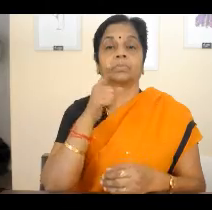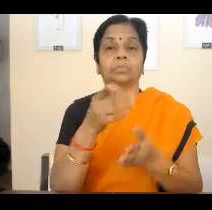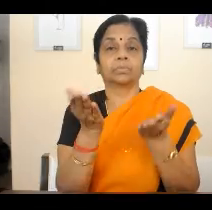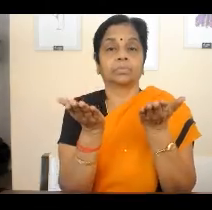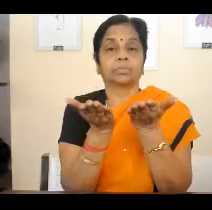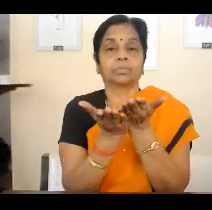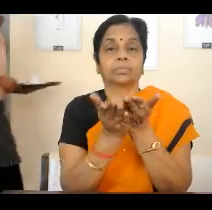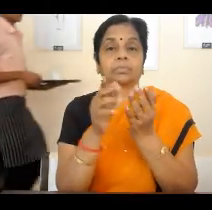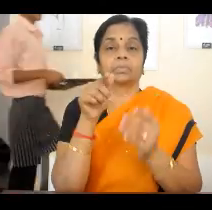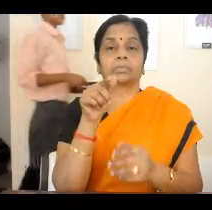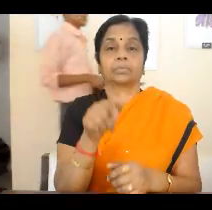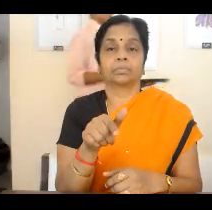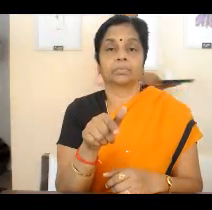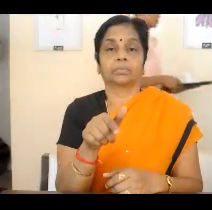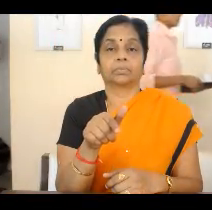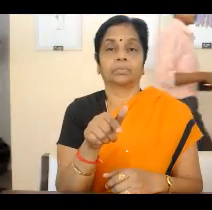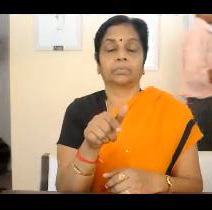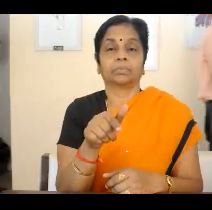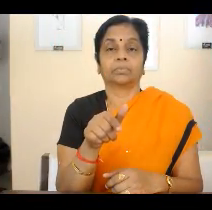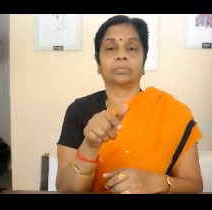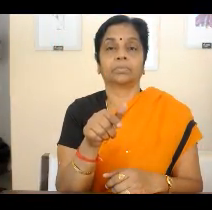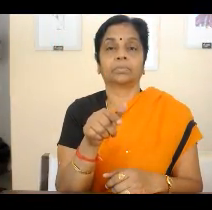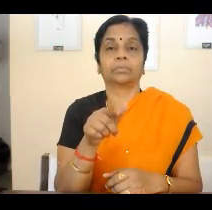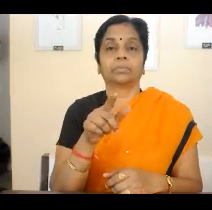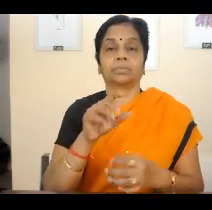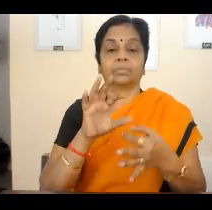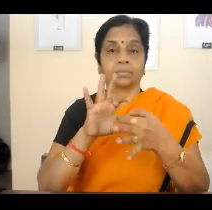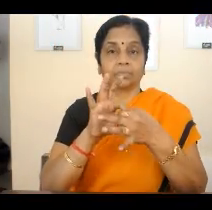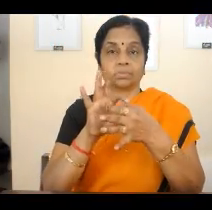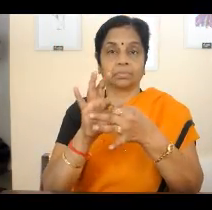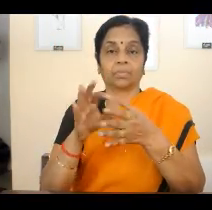them, as links with the market,